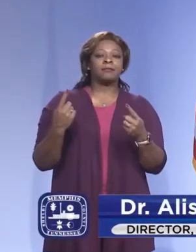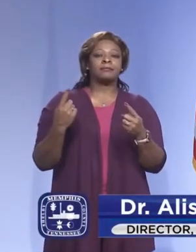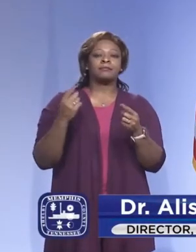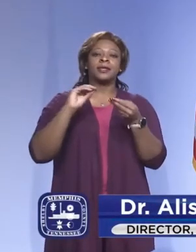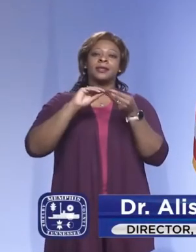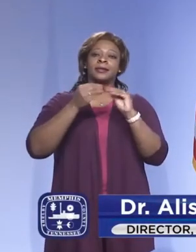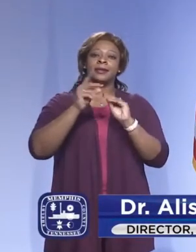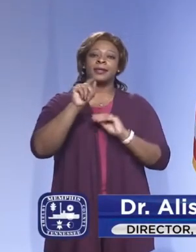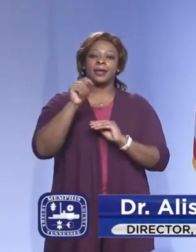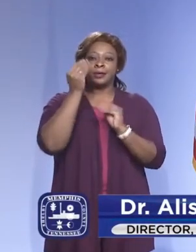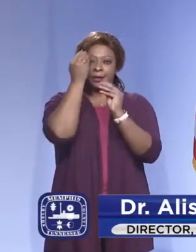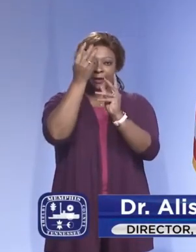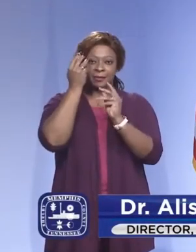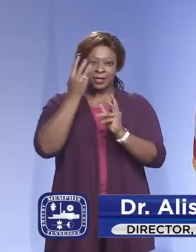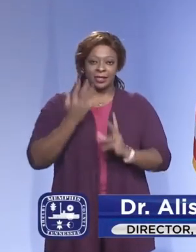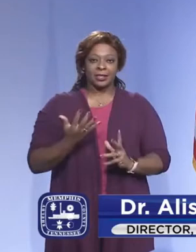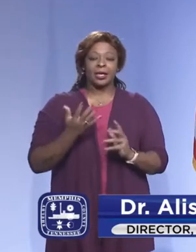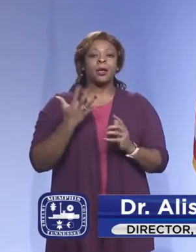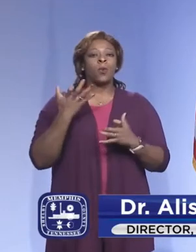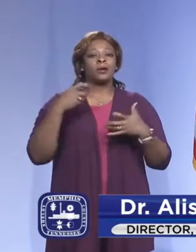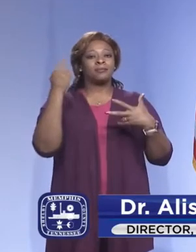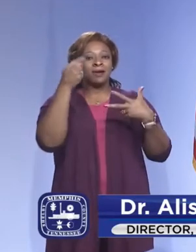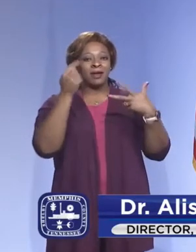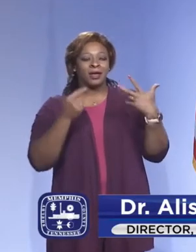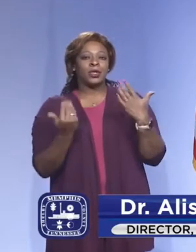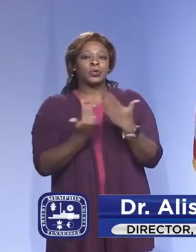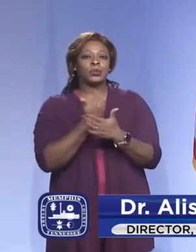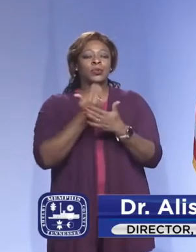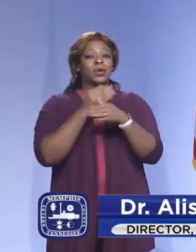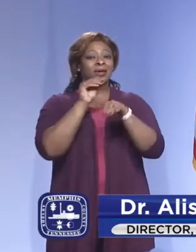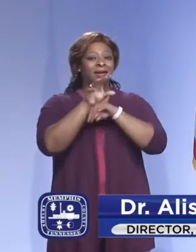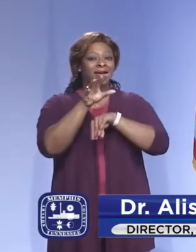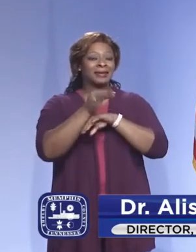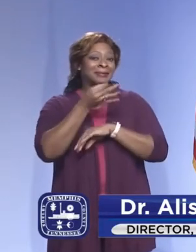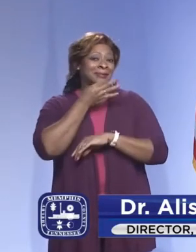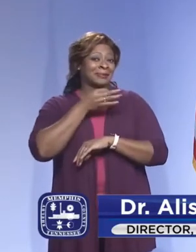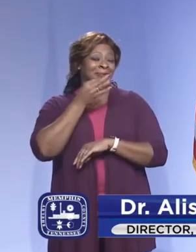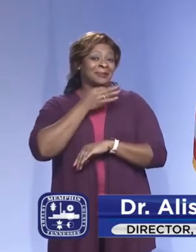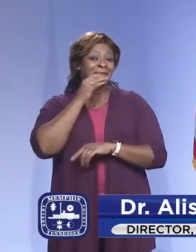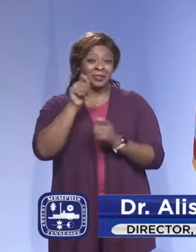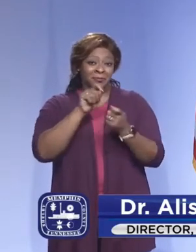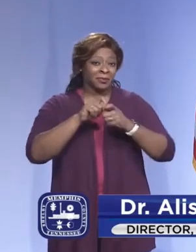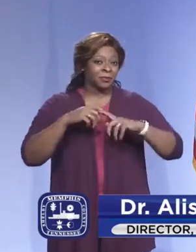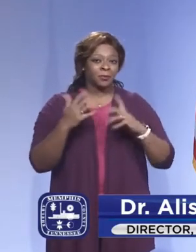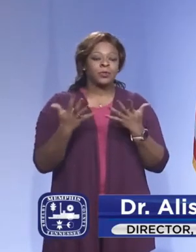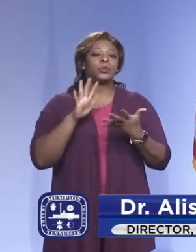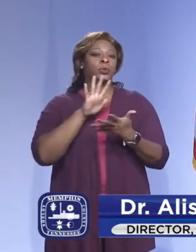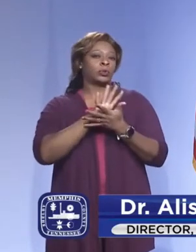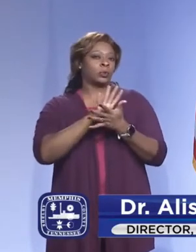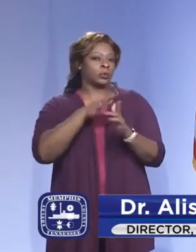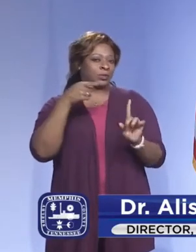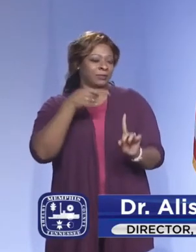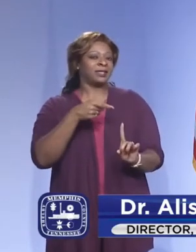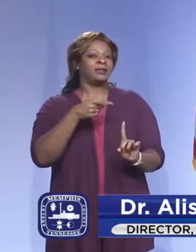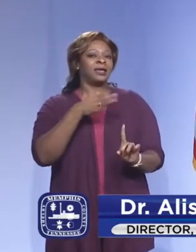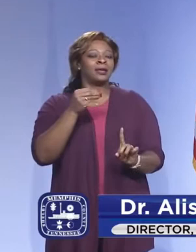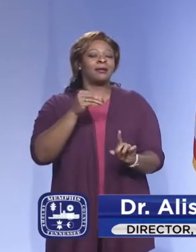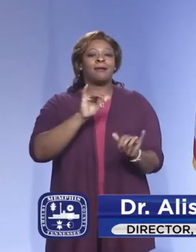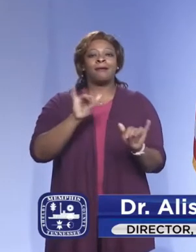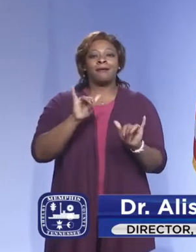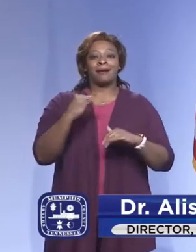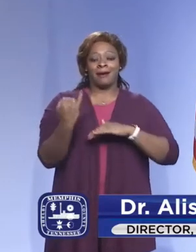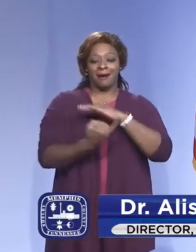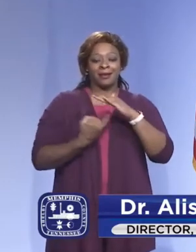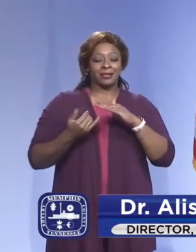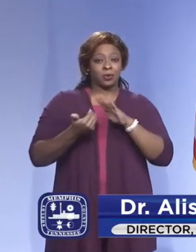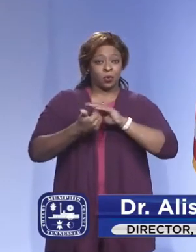data updates, but I also want to highlight some new guidance that's come out specifically about schools as well as around isolation